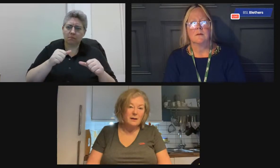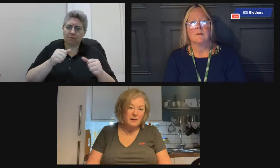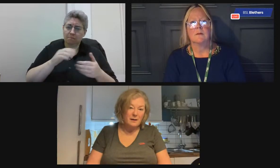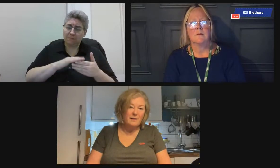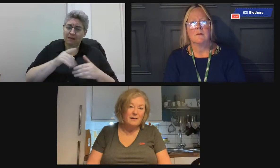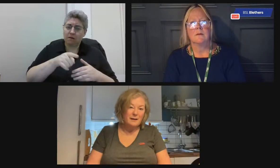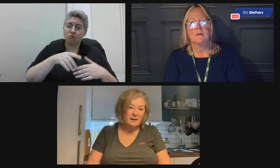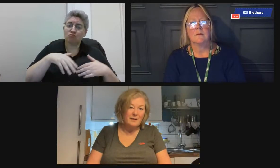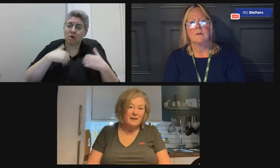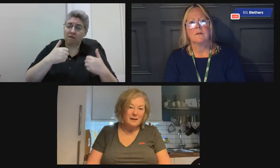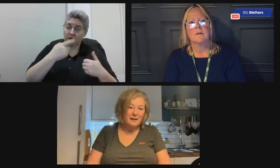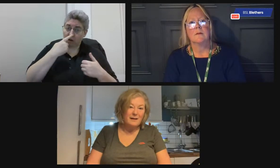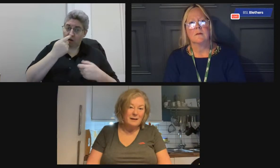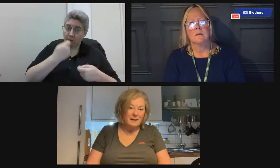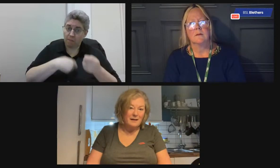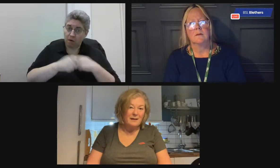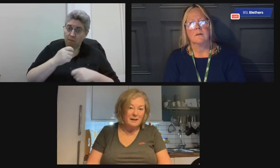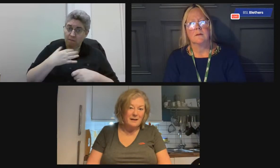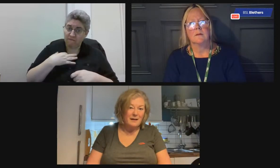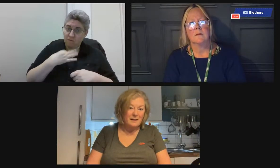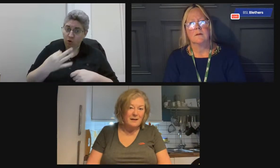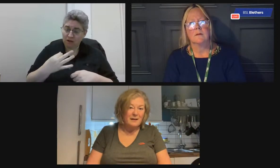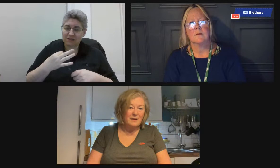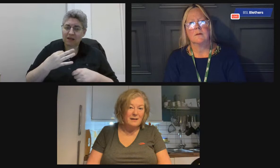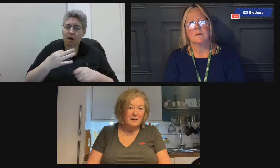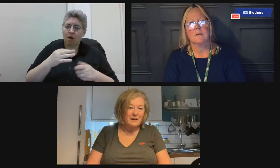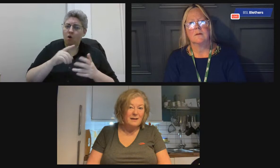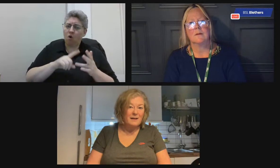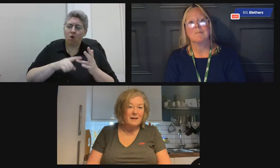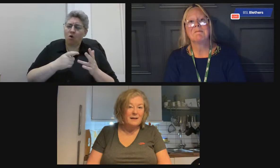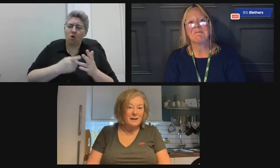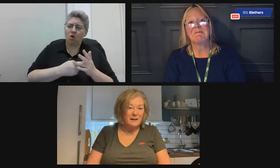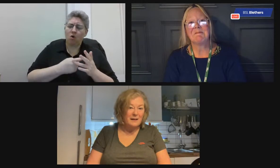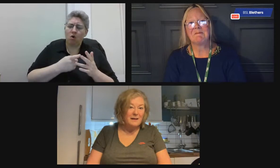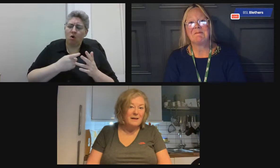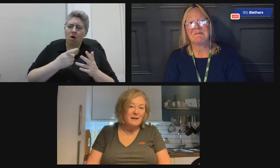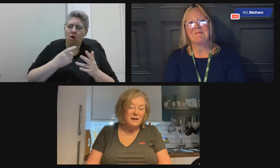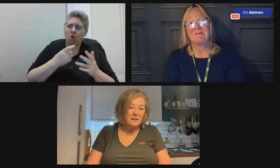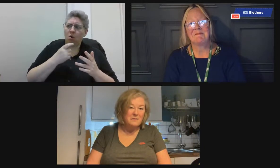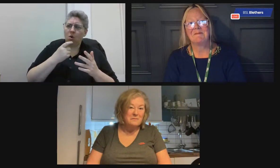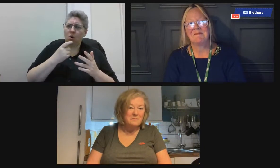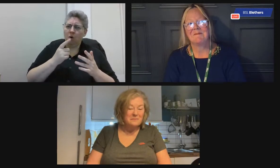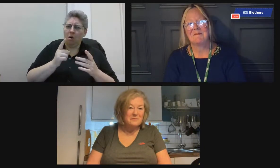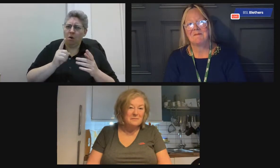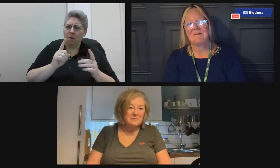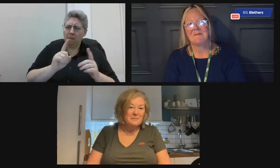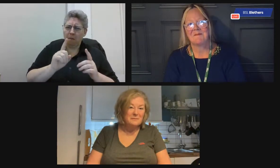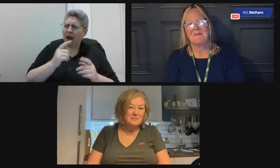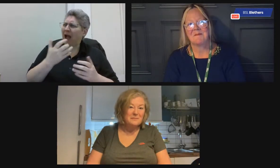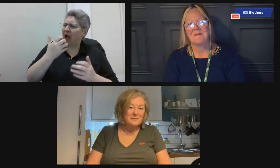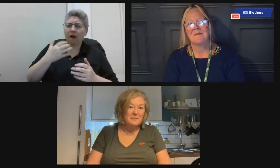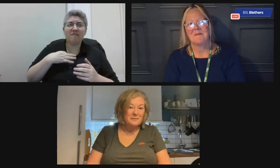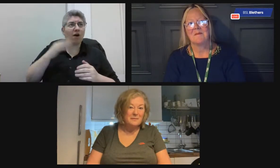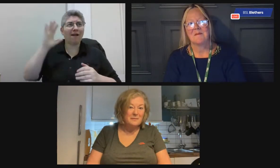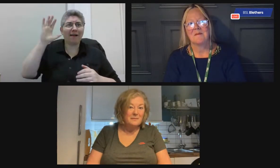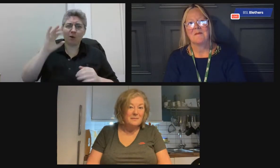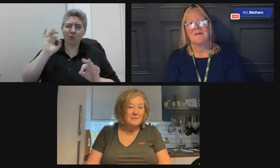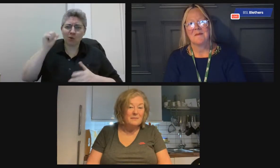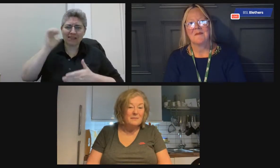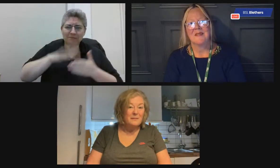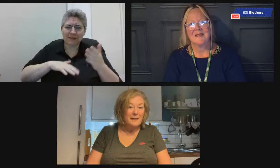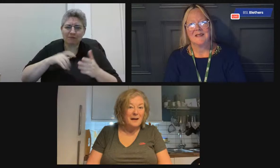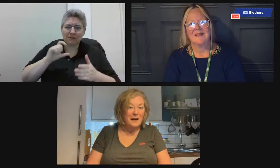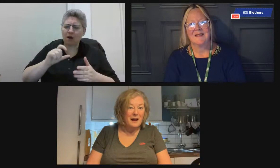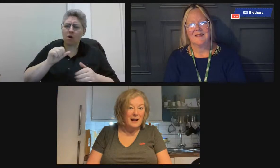Colleen, you've been through this journey of cancer and you're now in recovery. Is it something that you would think about becoming a volunteer?